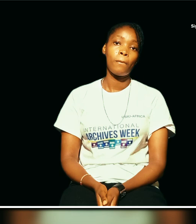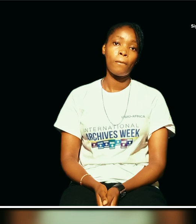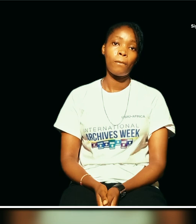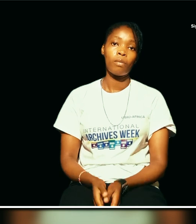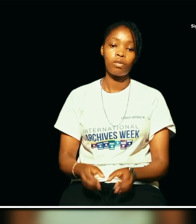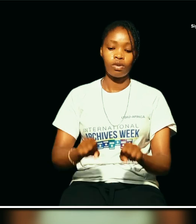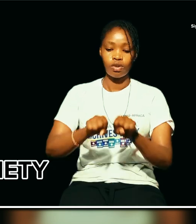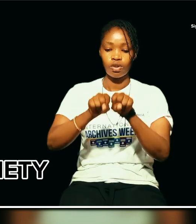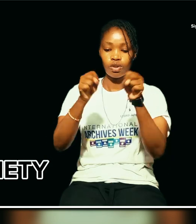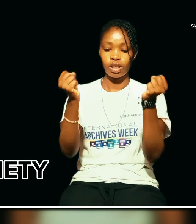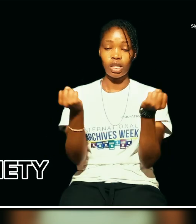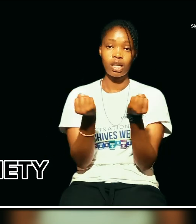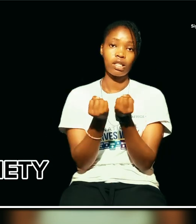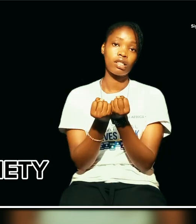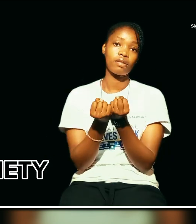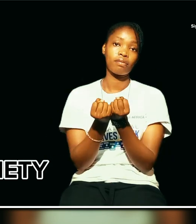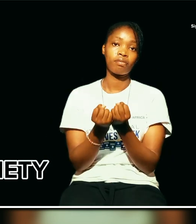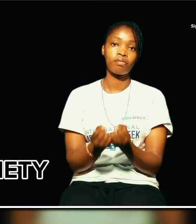society,